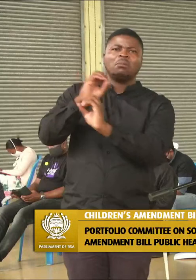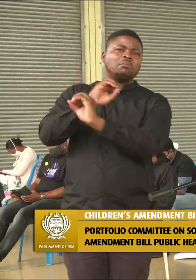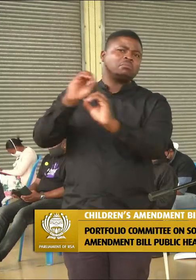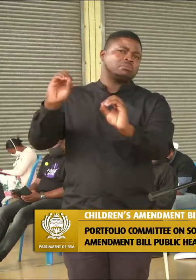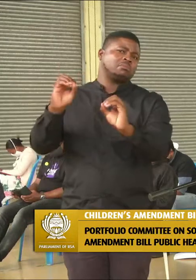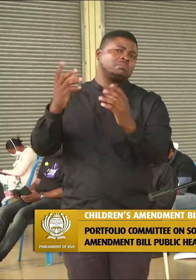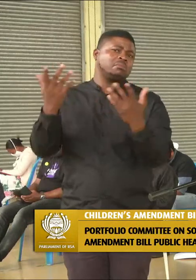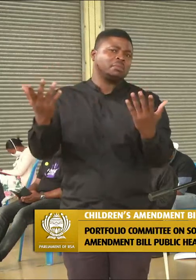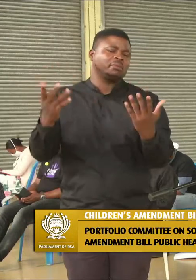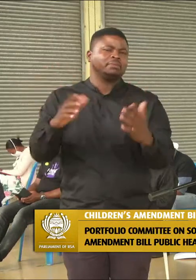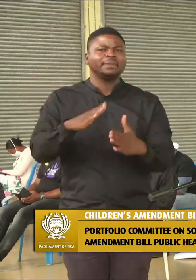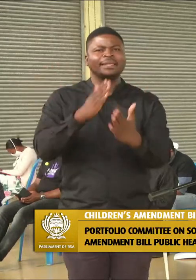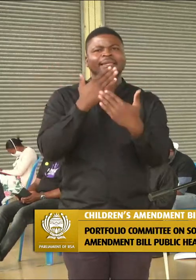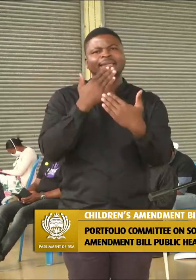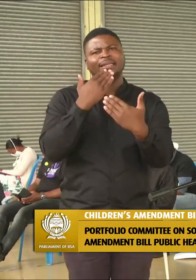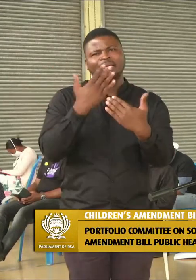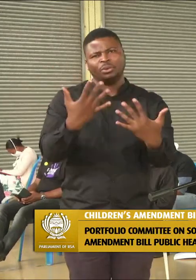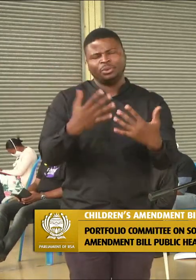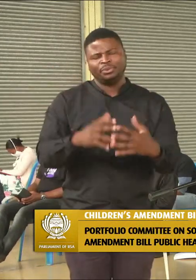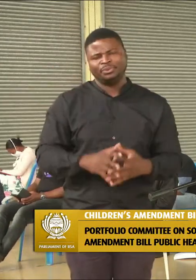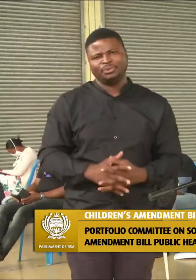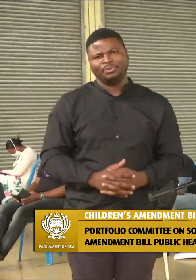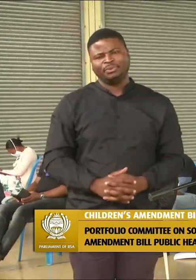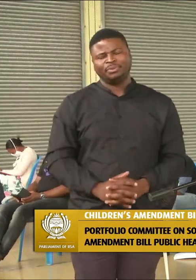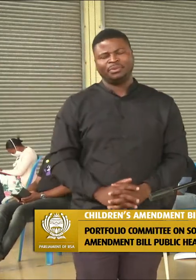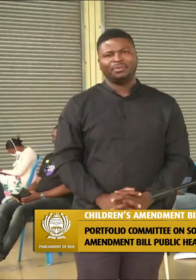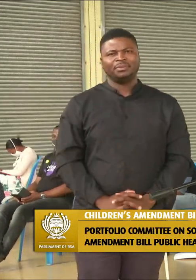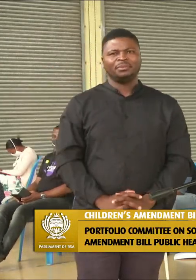Ngiyabonga. Thank you.